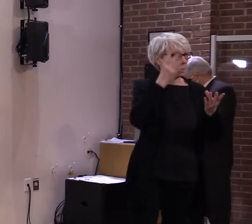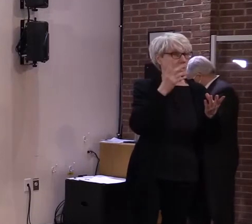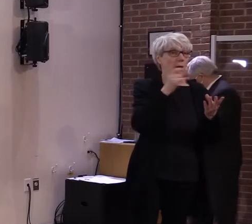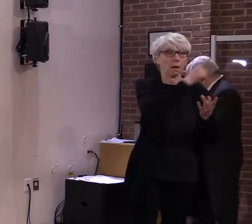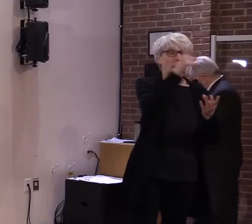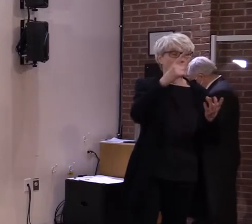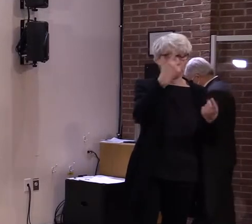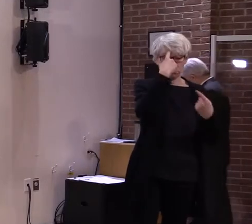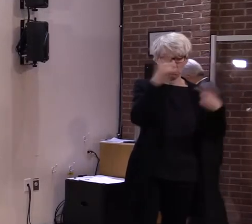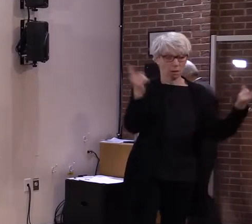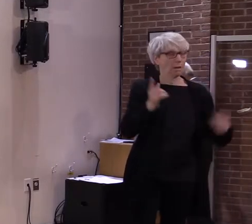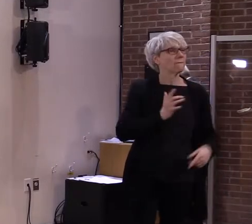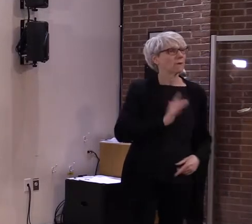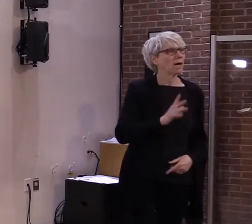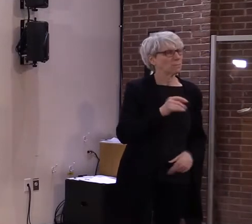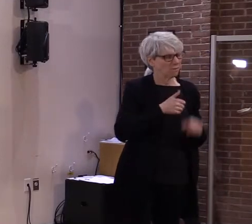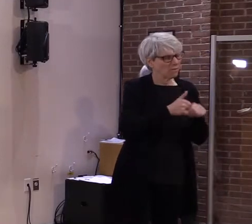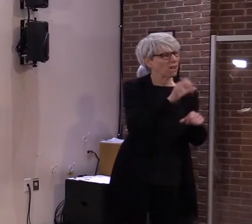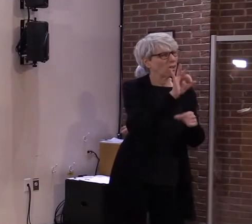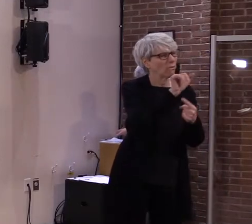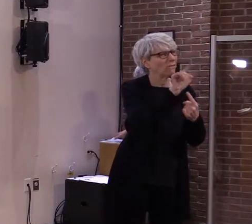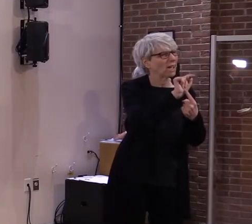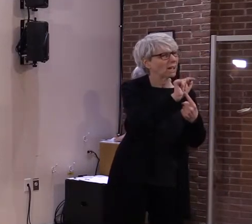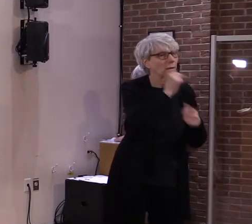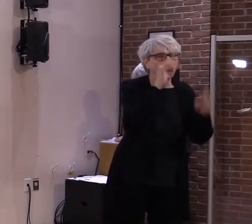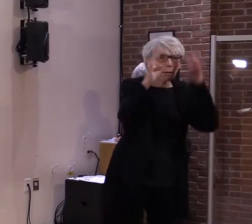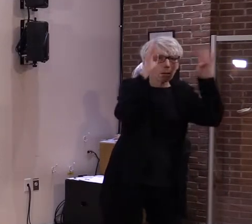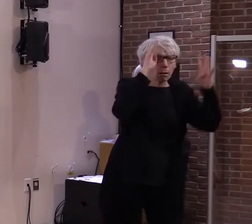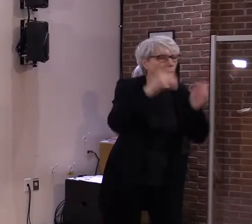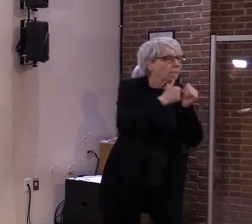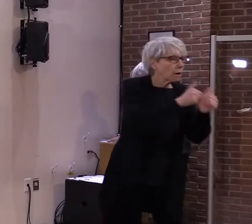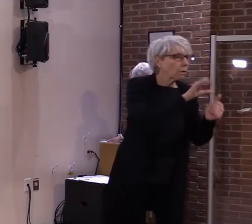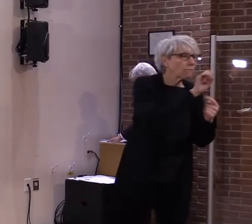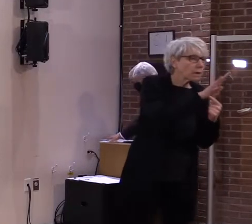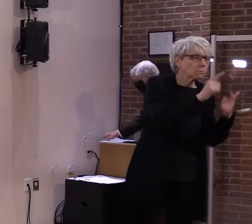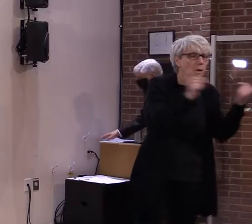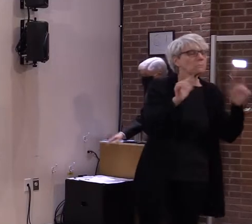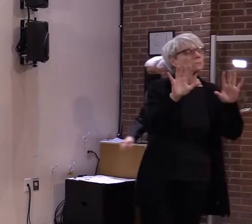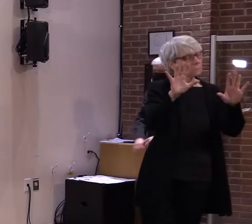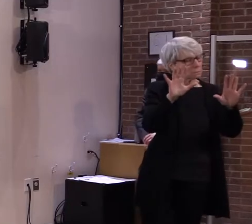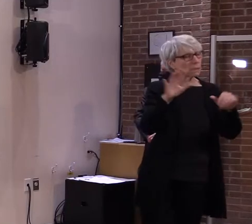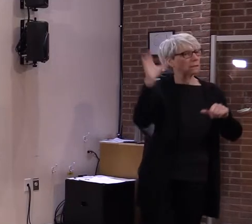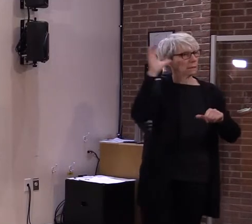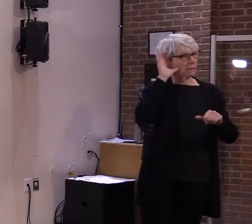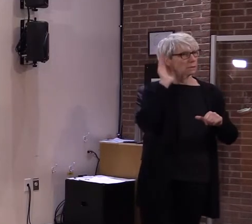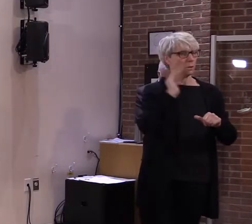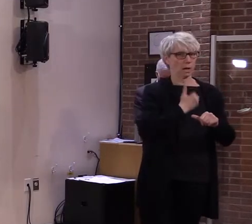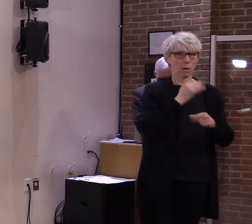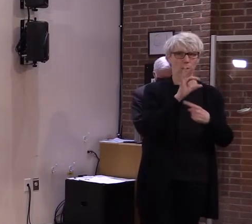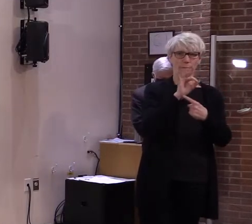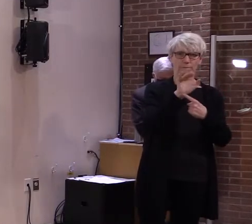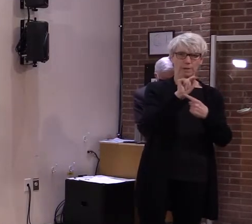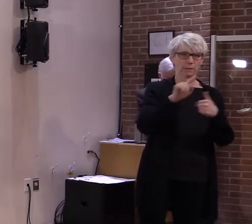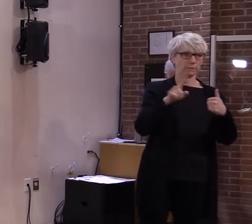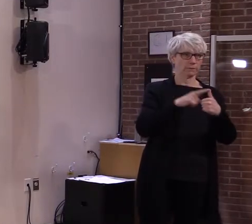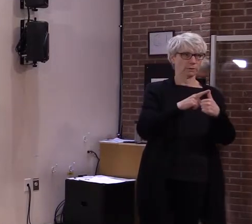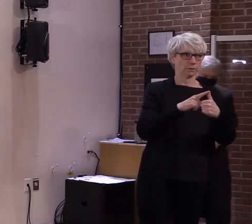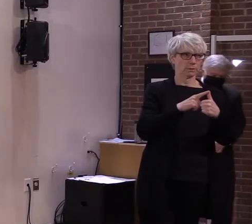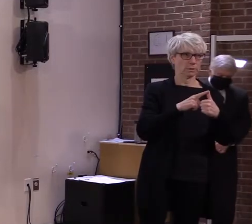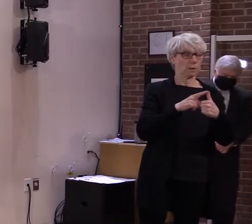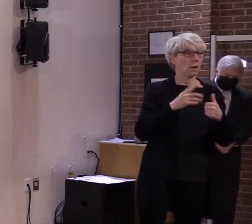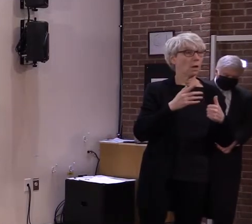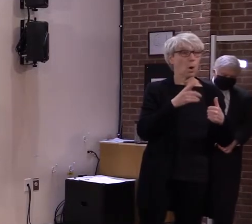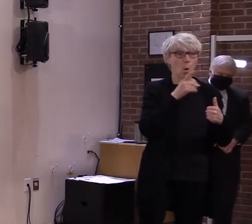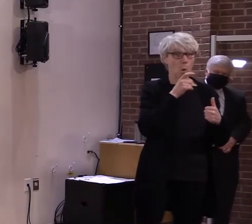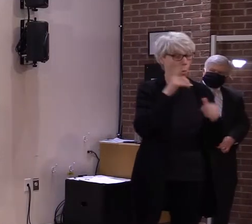facts and not about what they read on social media if they take the time to read that. So first of all, we wanted Vermonters to understand it.